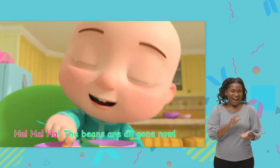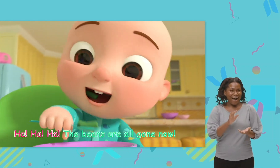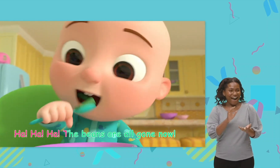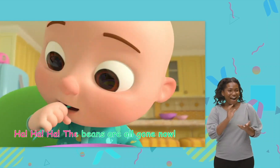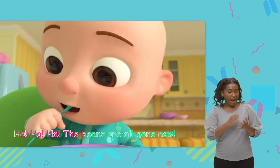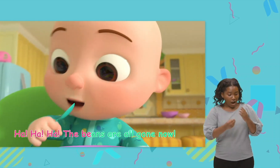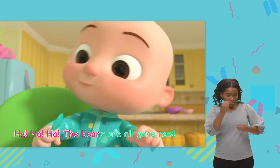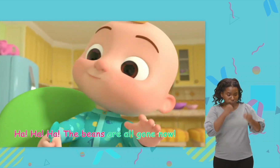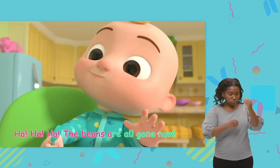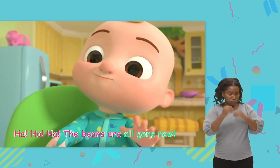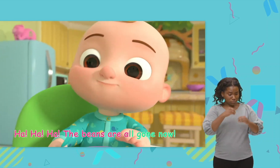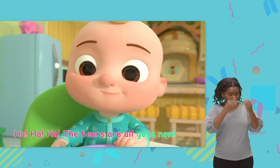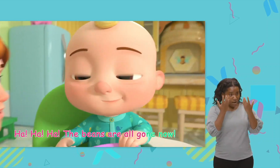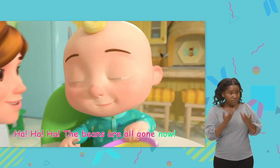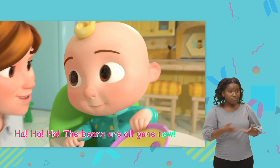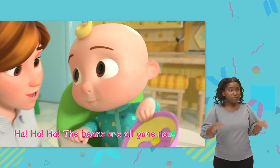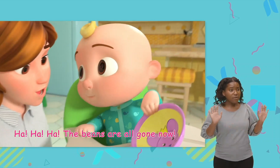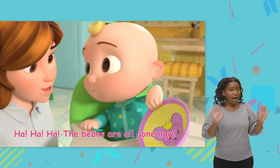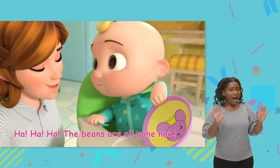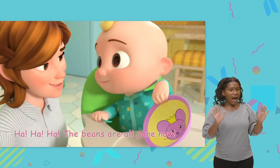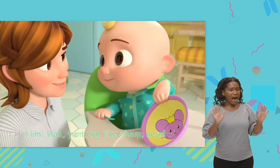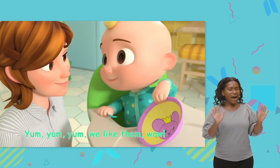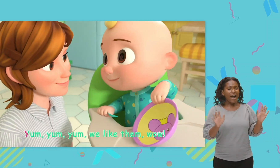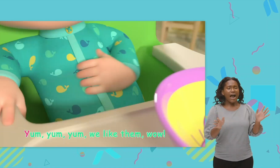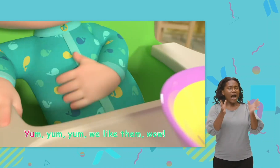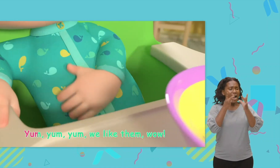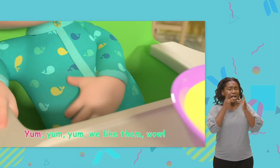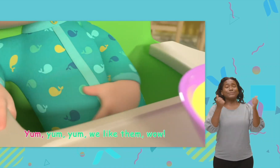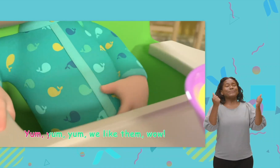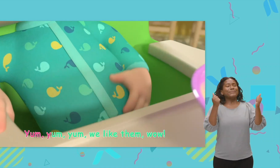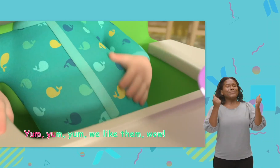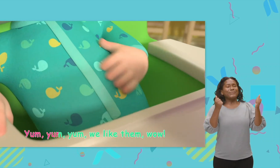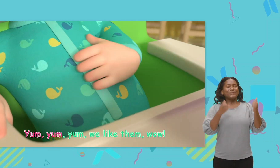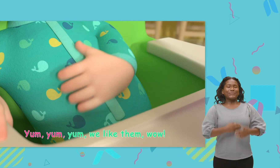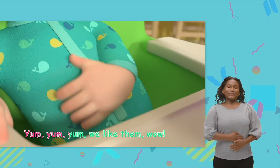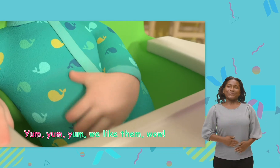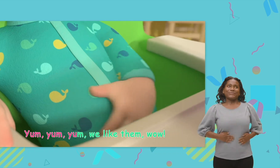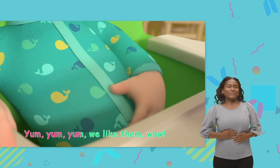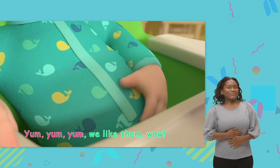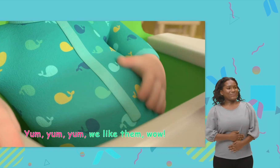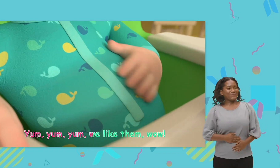Yum, yum, yum.